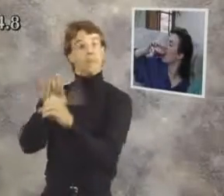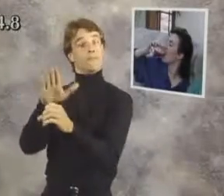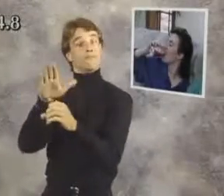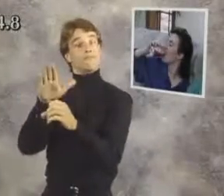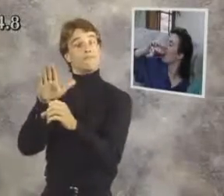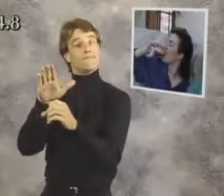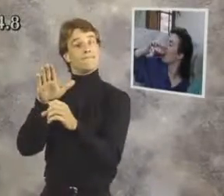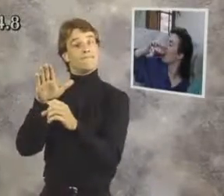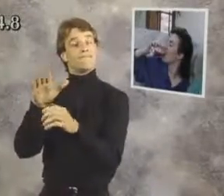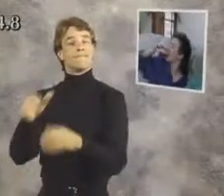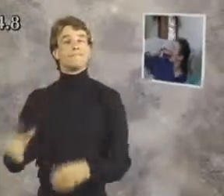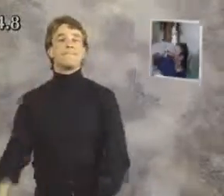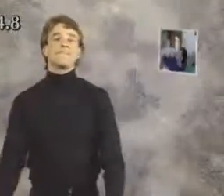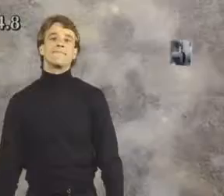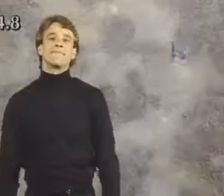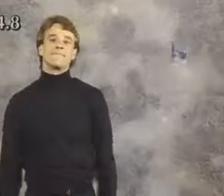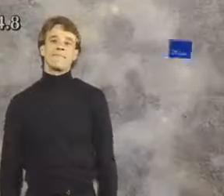Soda pop.